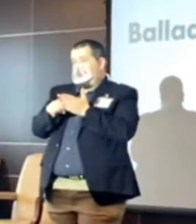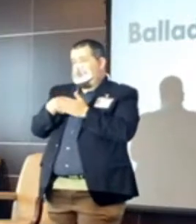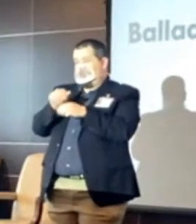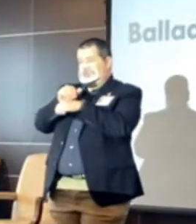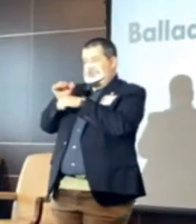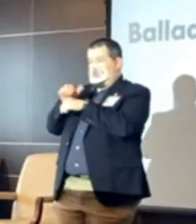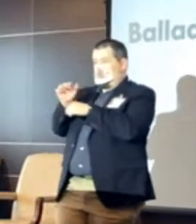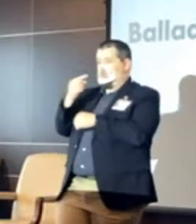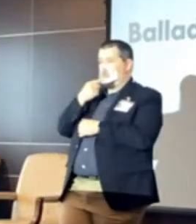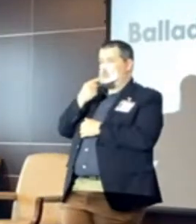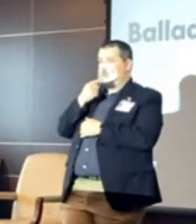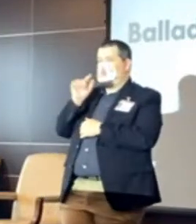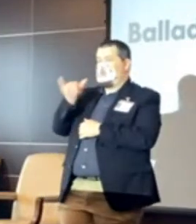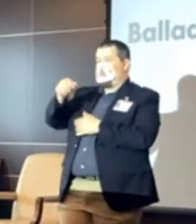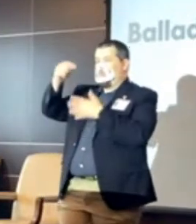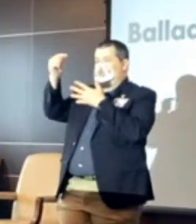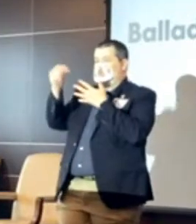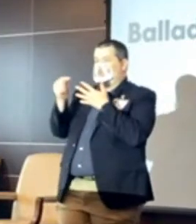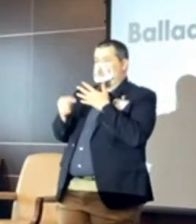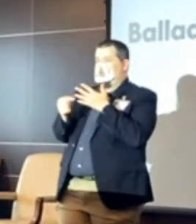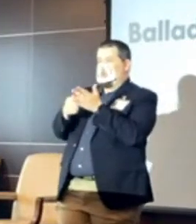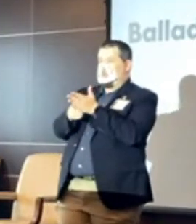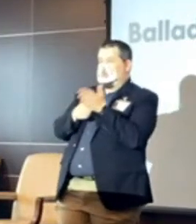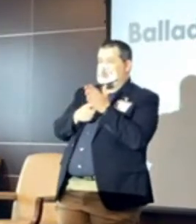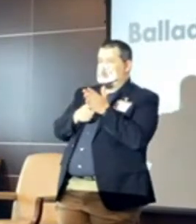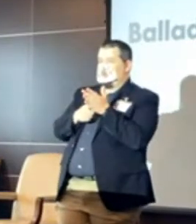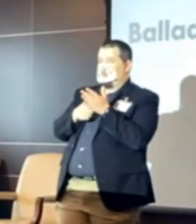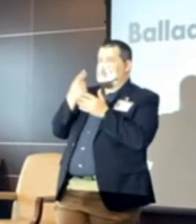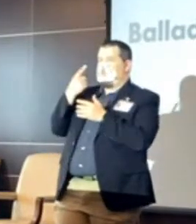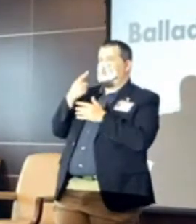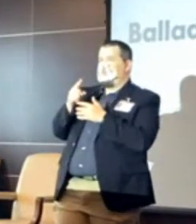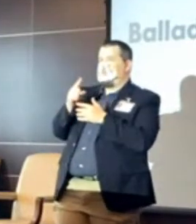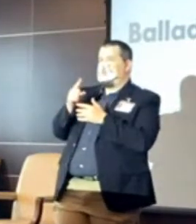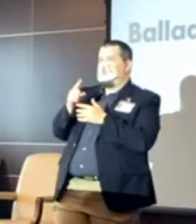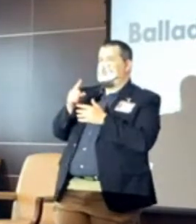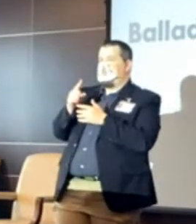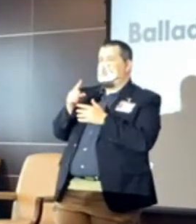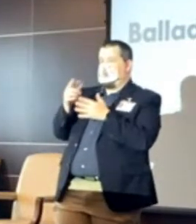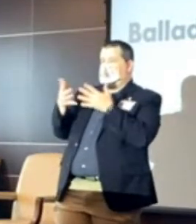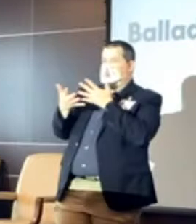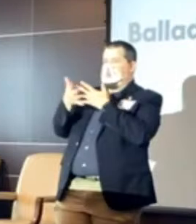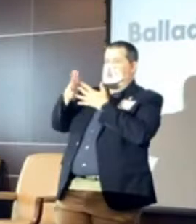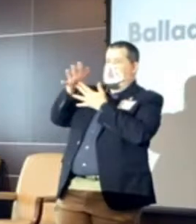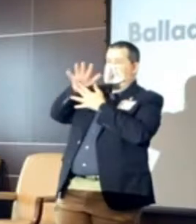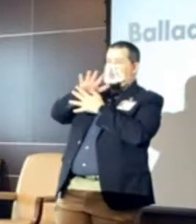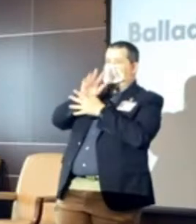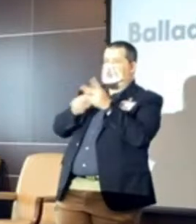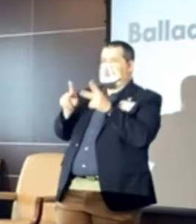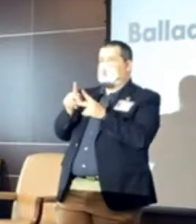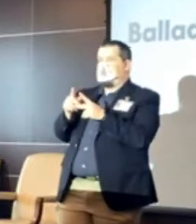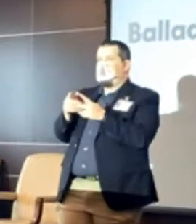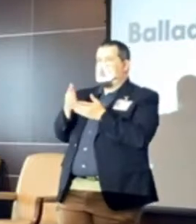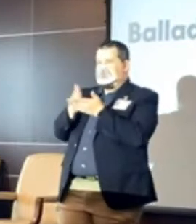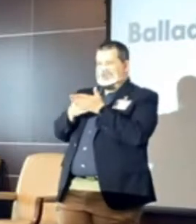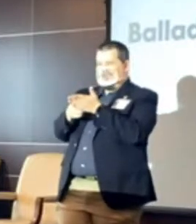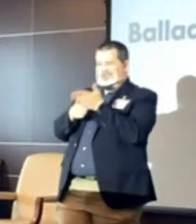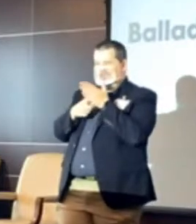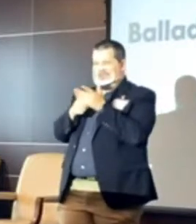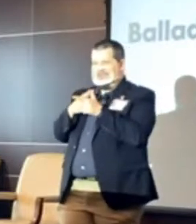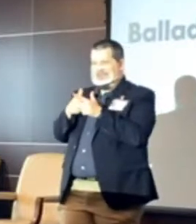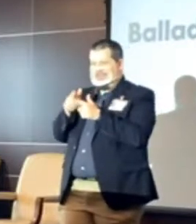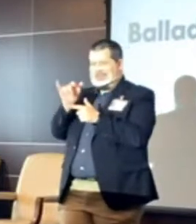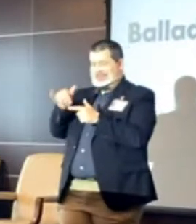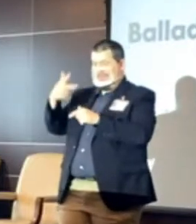widely says that there are detailed criteria for what ranking folks go in and that. What are some of those criteria, and